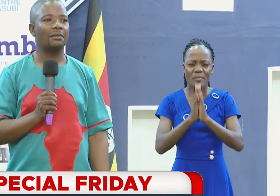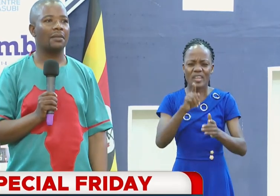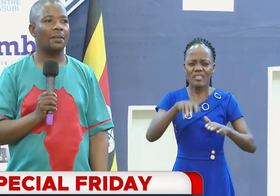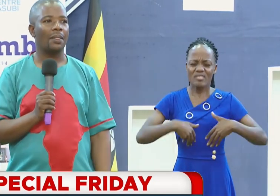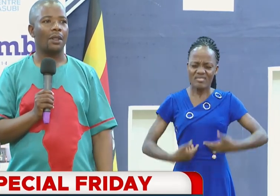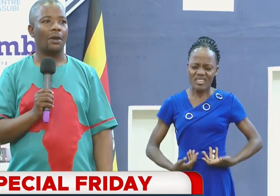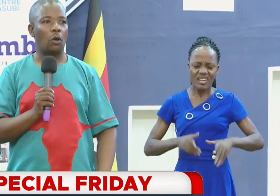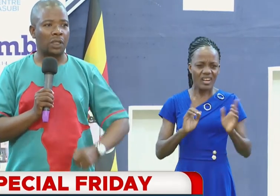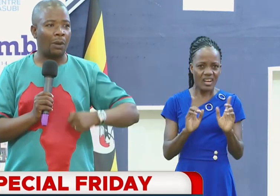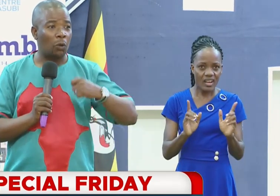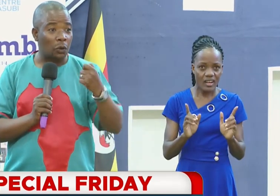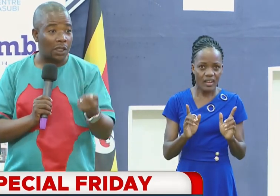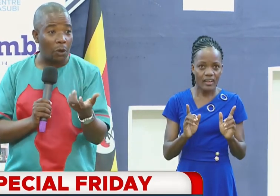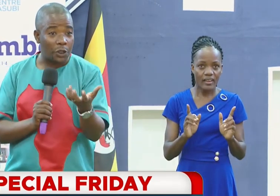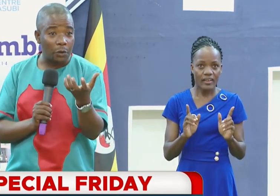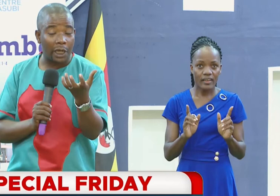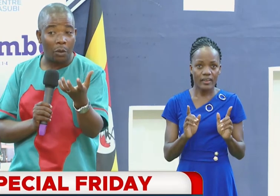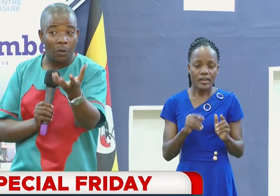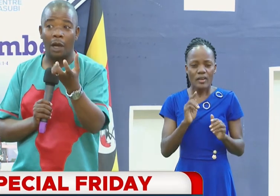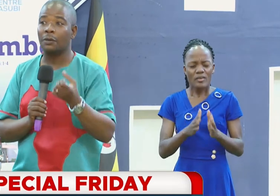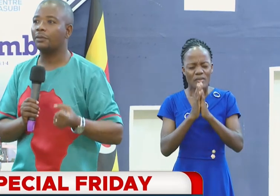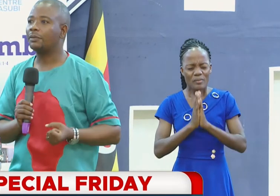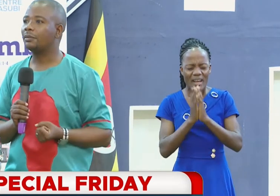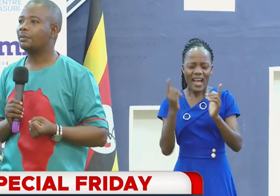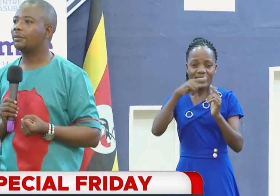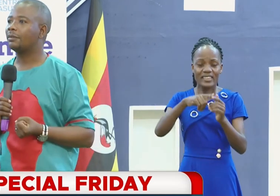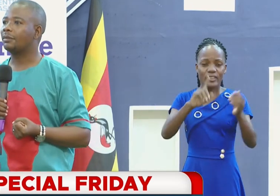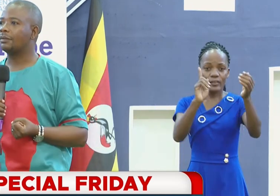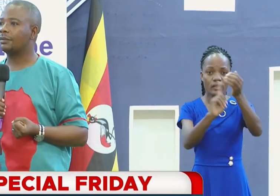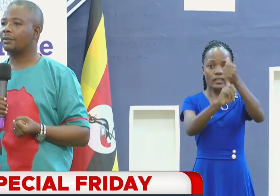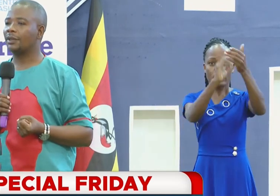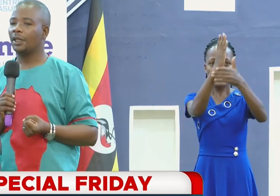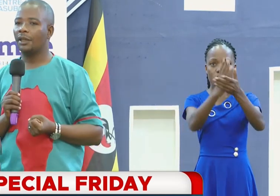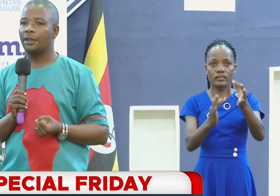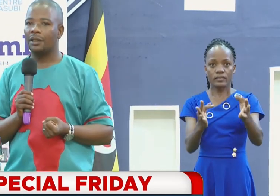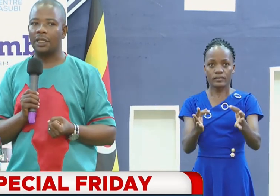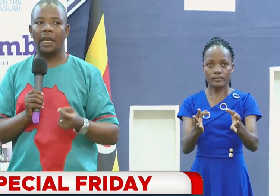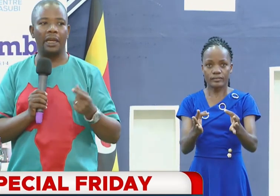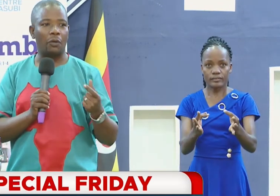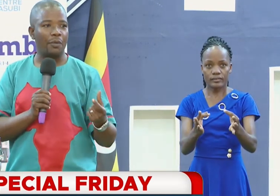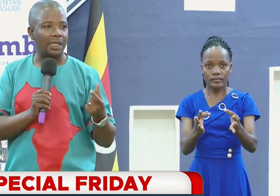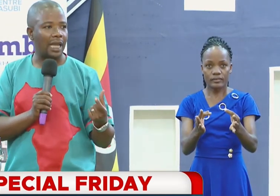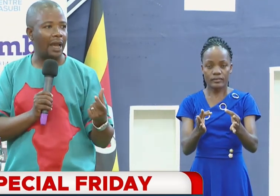praying without ceasing, praying not until you behold of it,